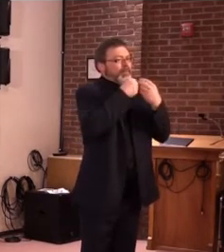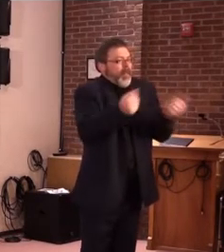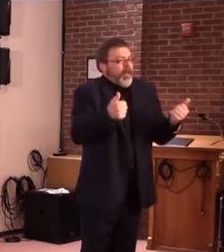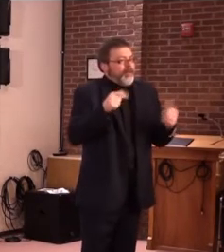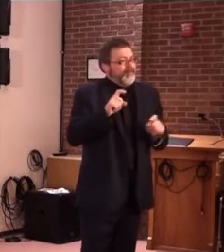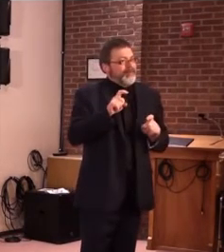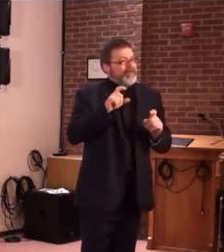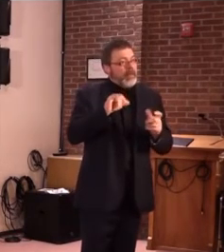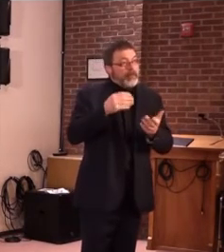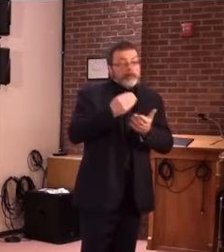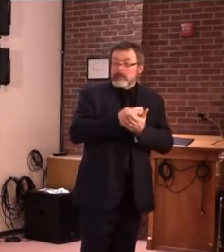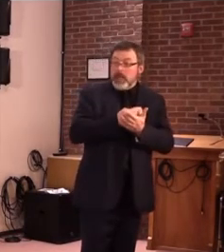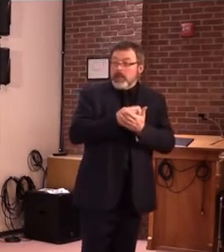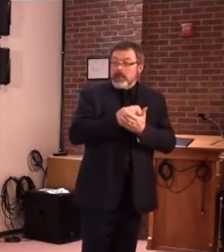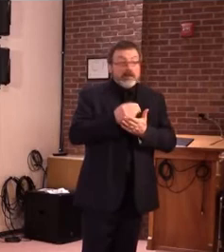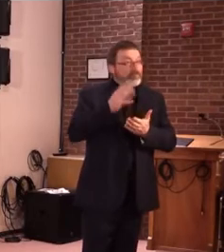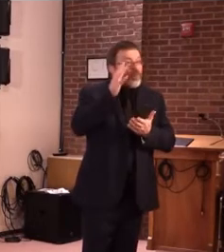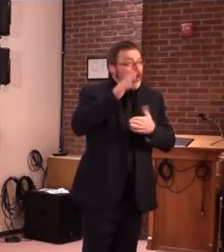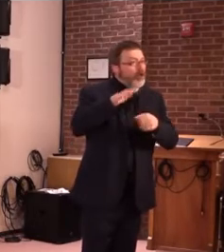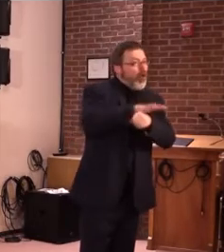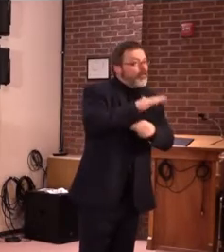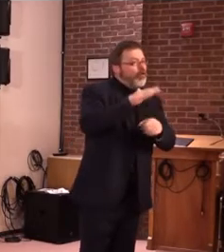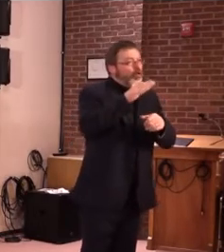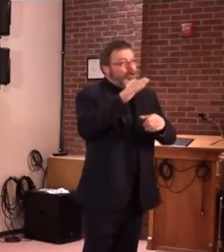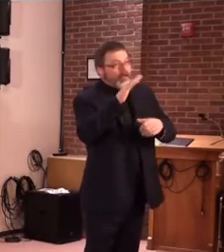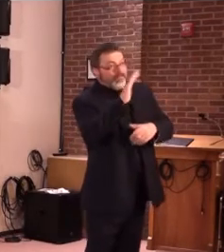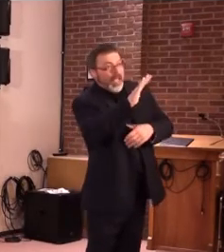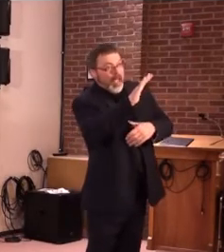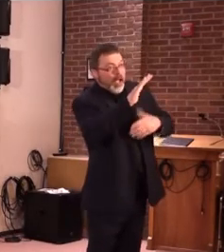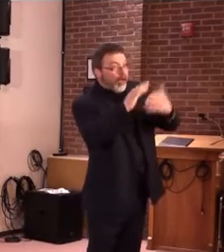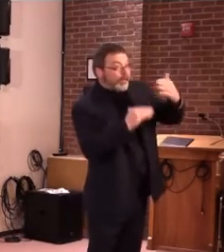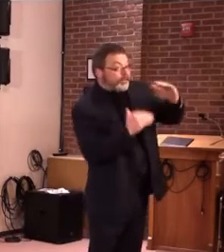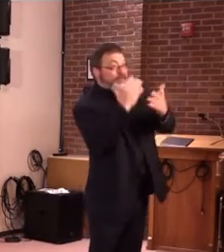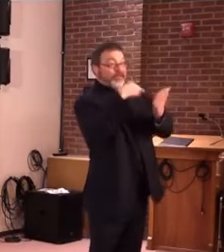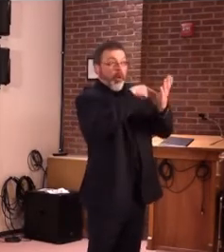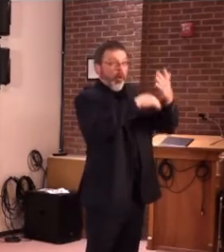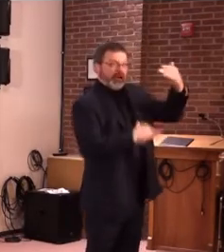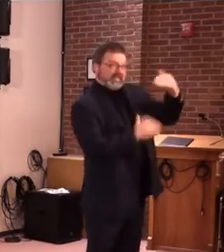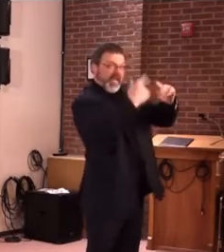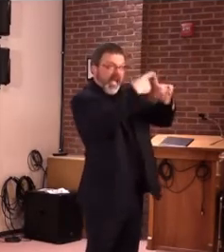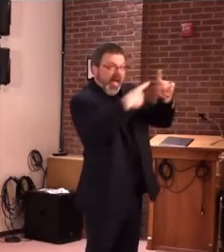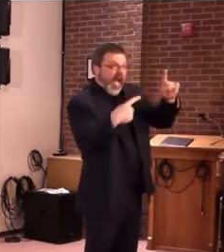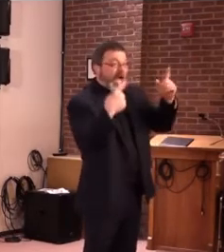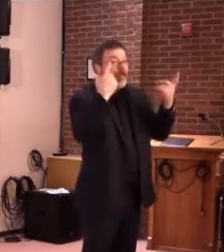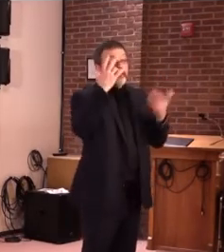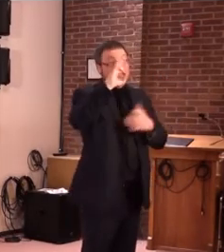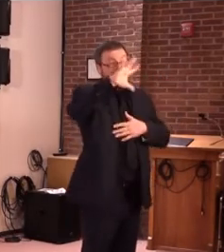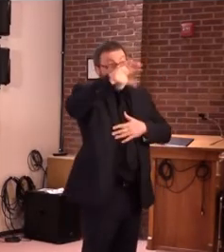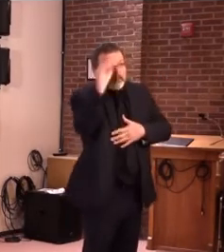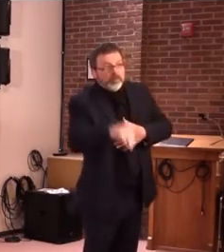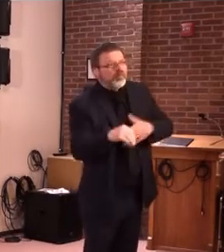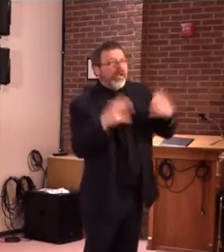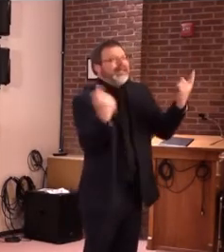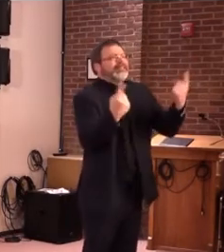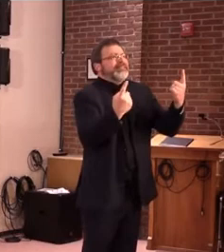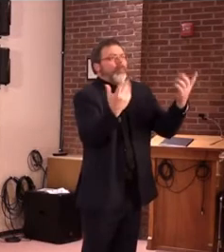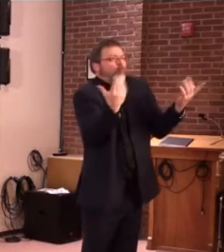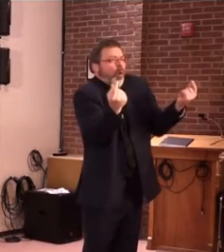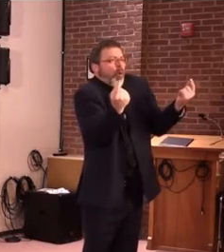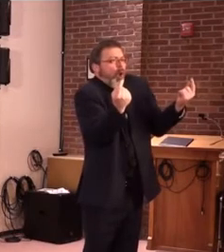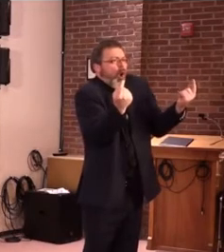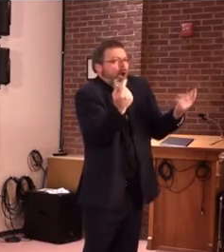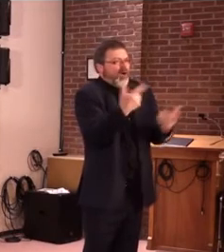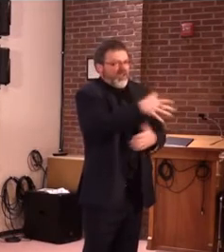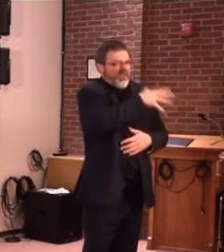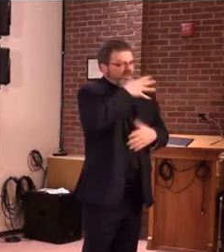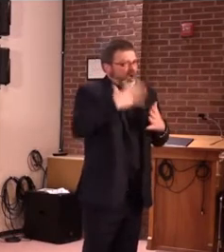been critical for years now, given the extended stint of low